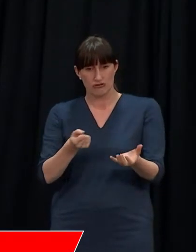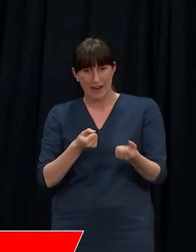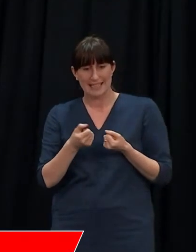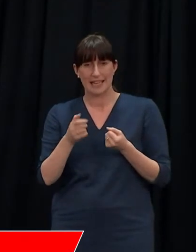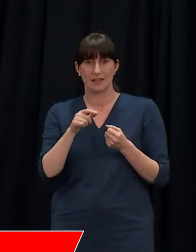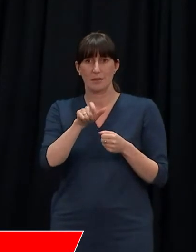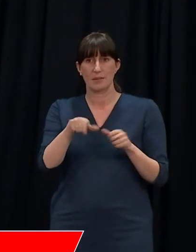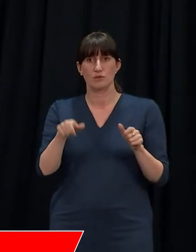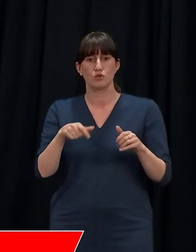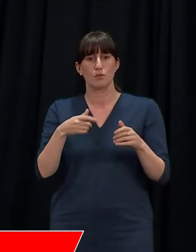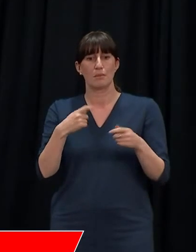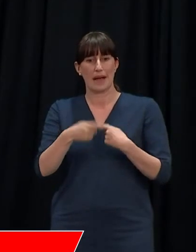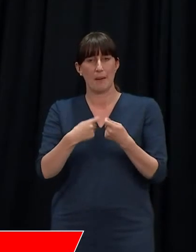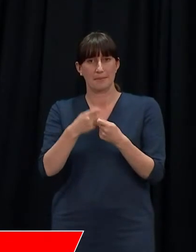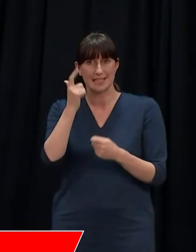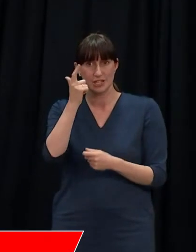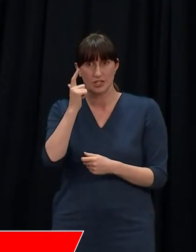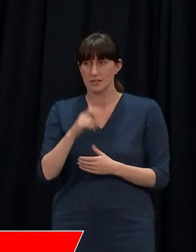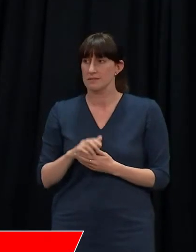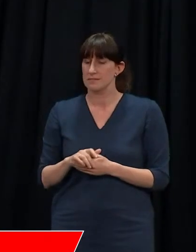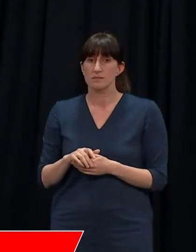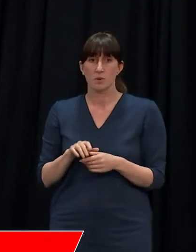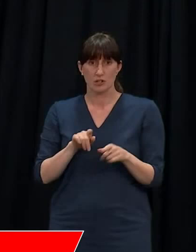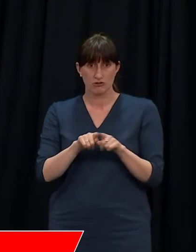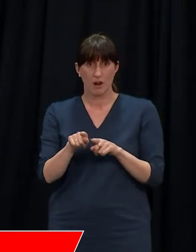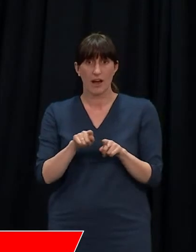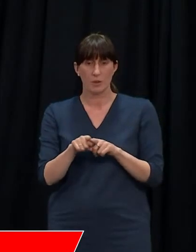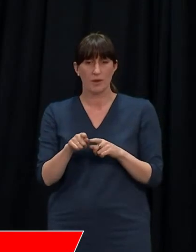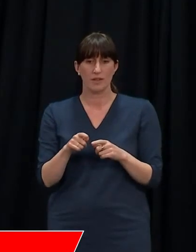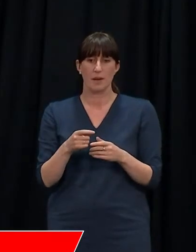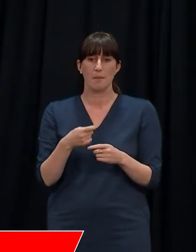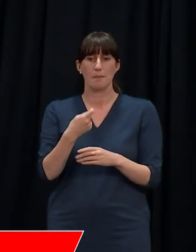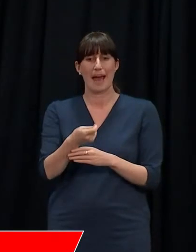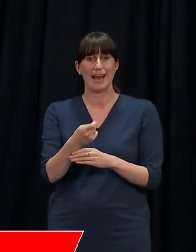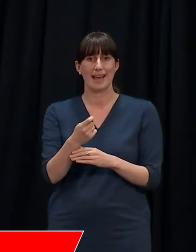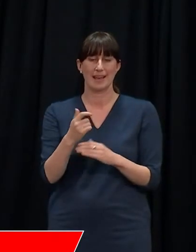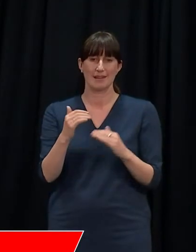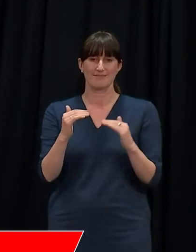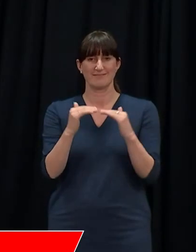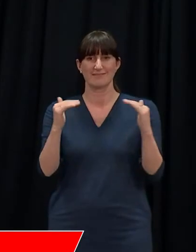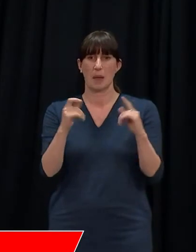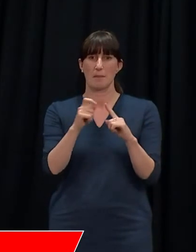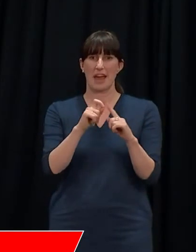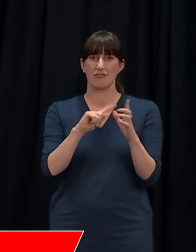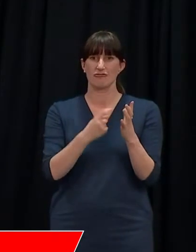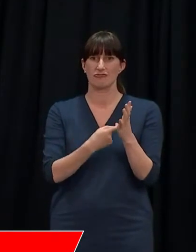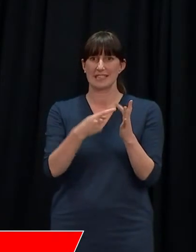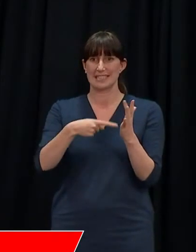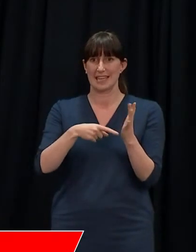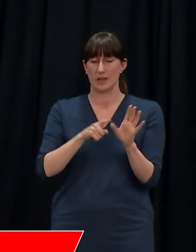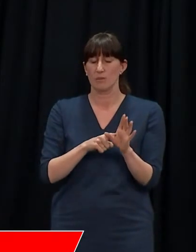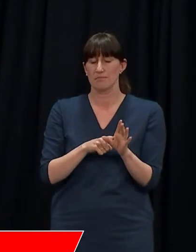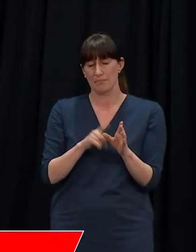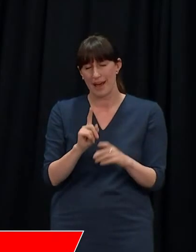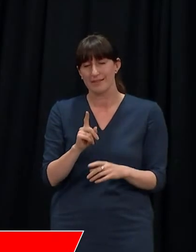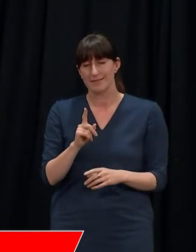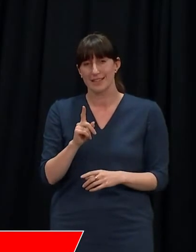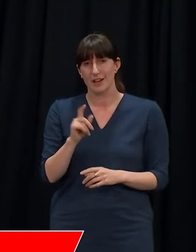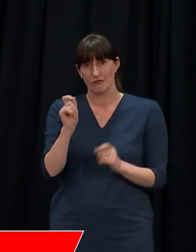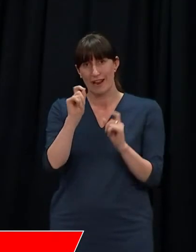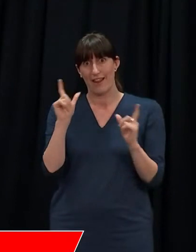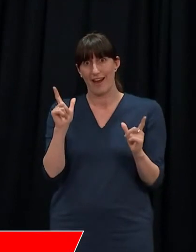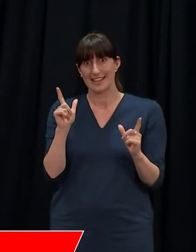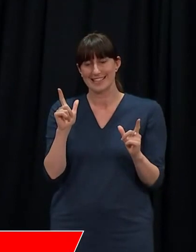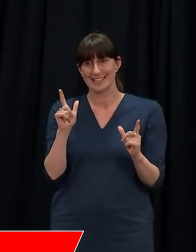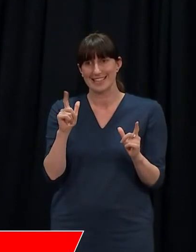the early childhood teaching profession. But we've got a lot of work to be done there. There's no doubt that it's a very tight